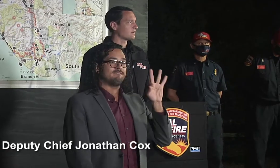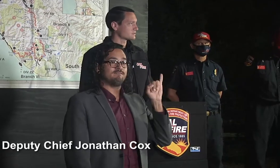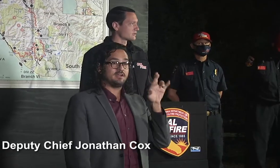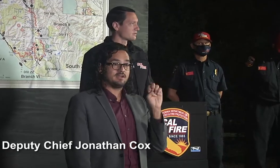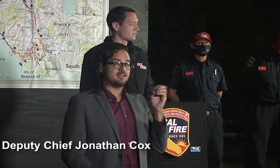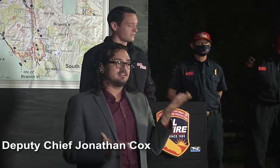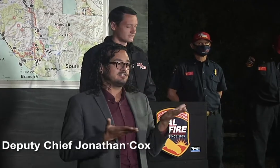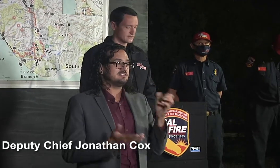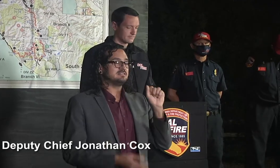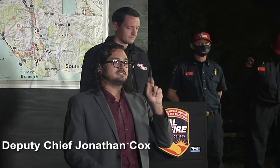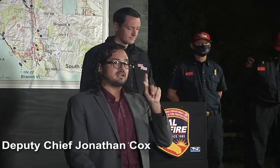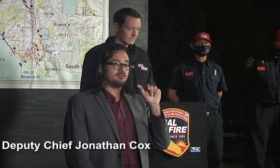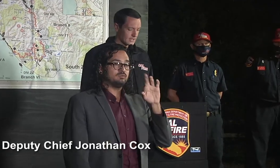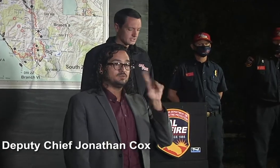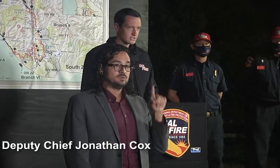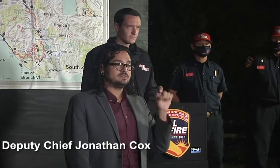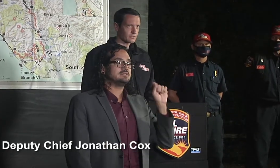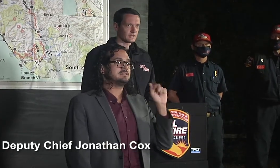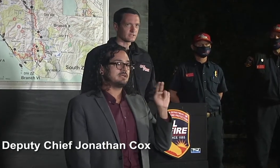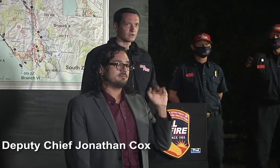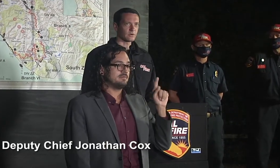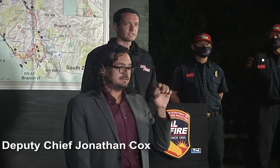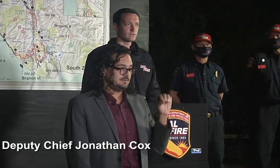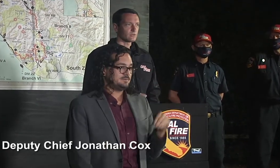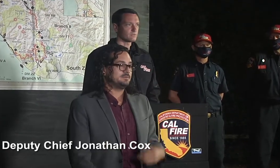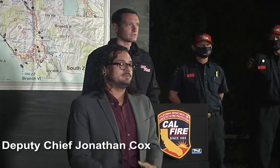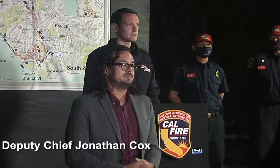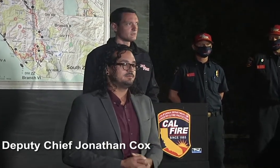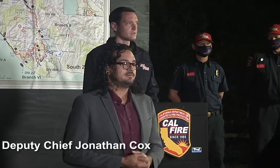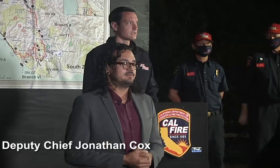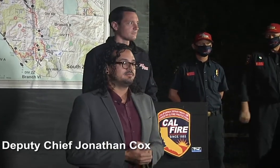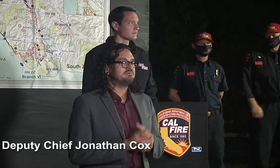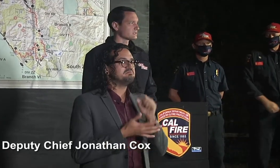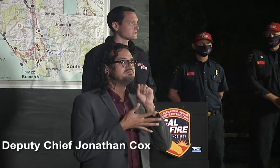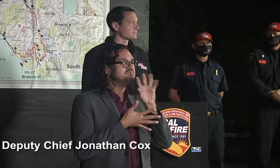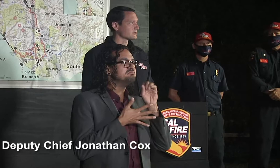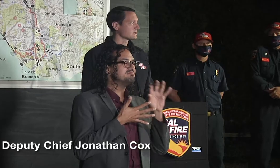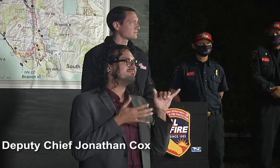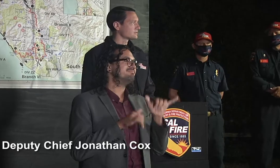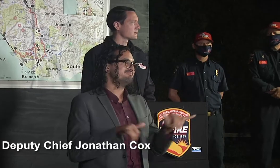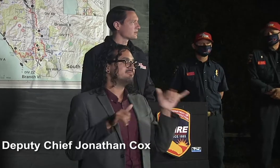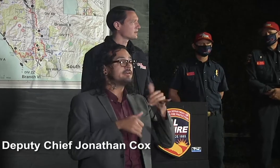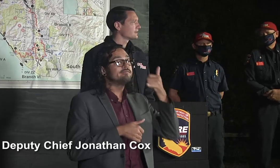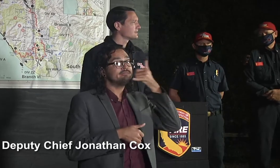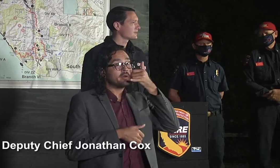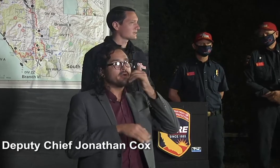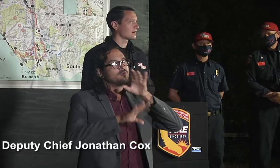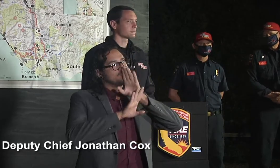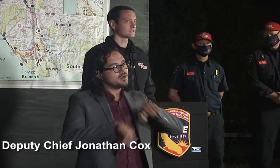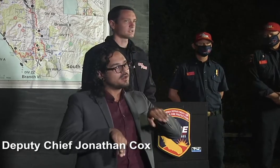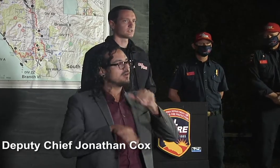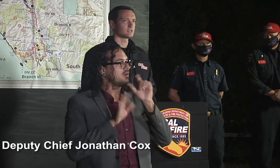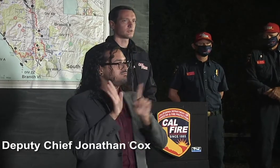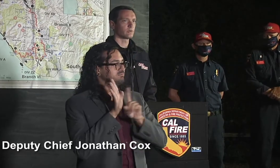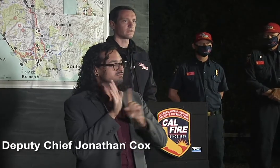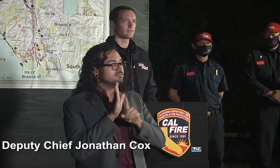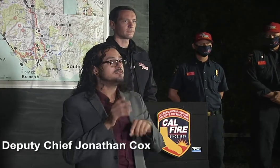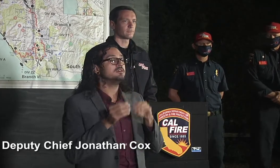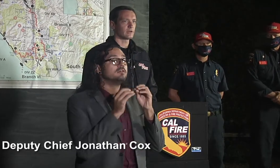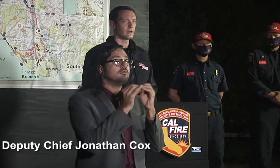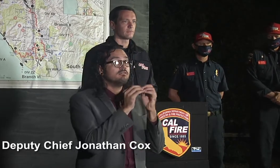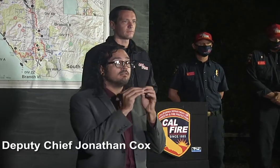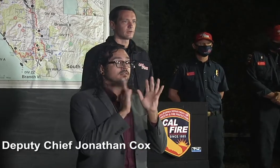and line officer here on the incident. Just a few things, as always, if you could please mute your telephones here in the press conference area, take any conversations